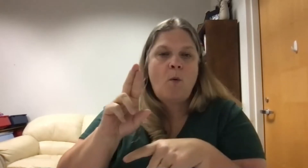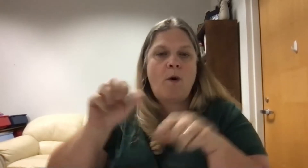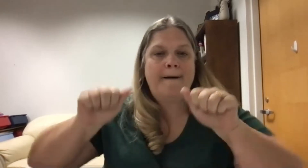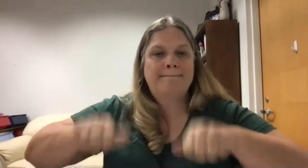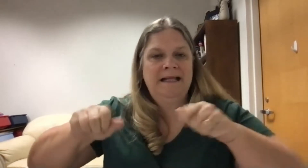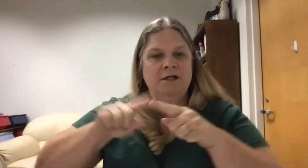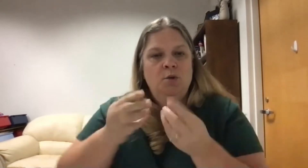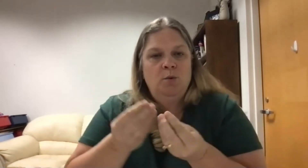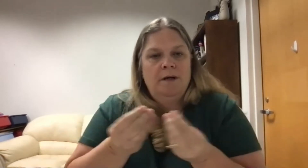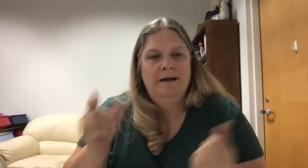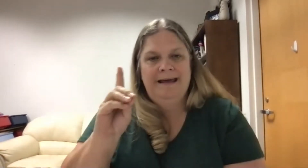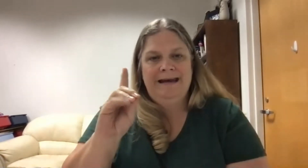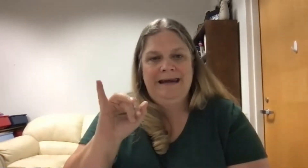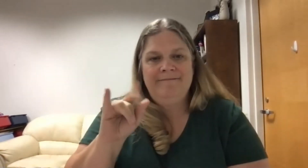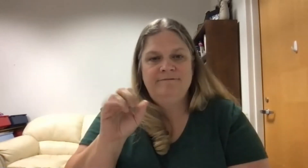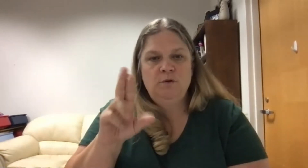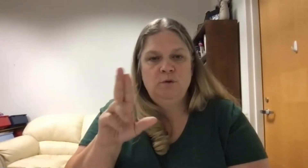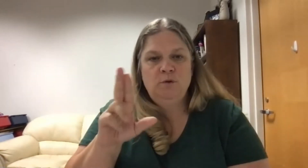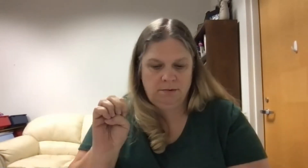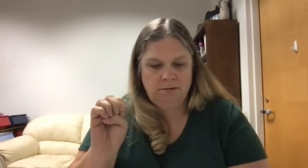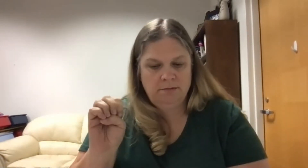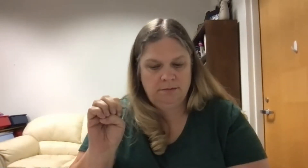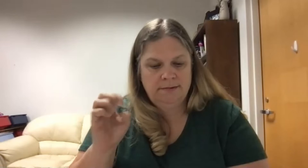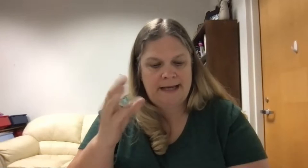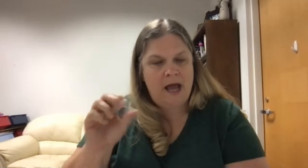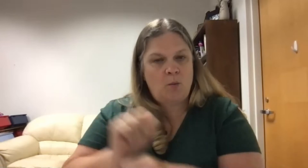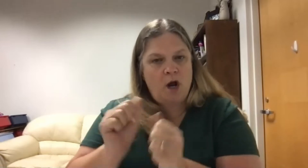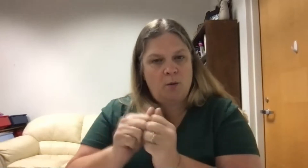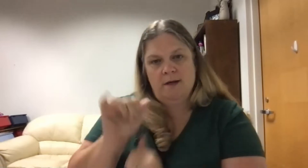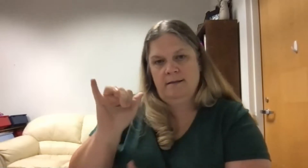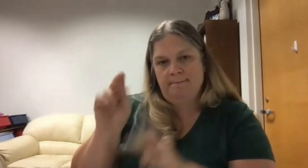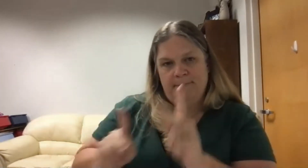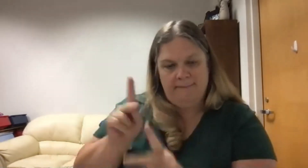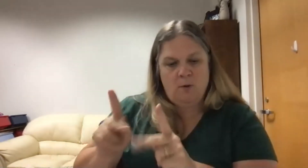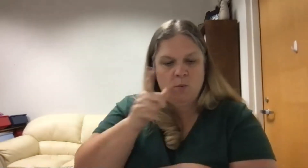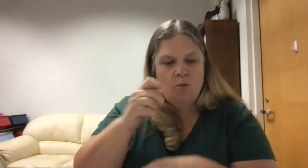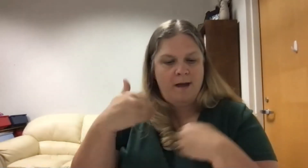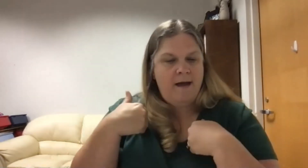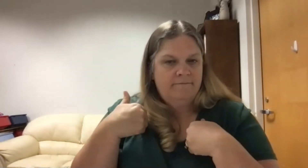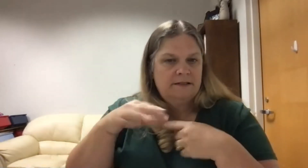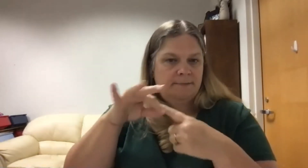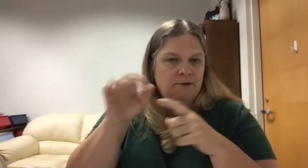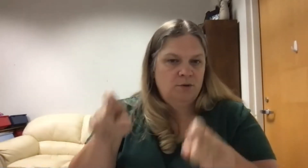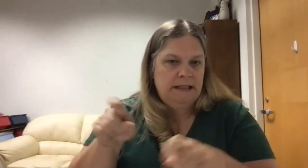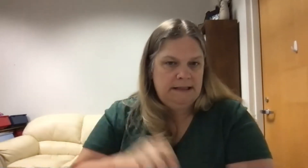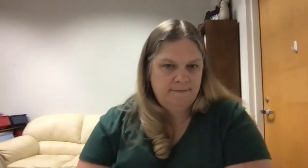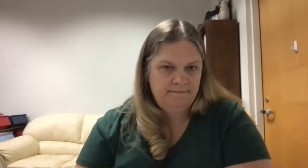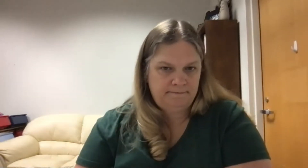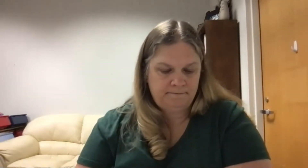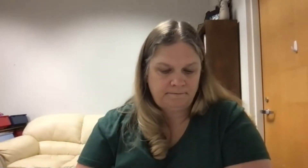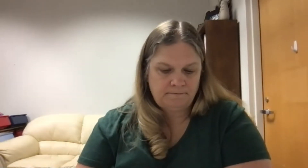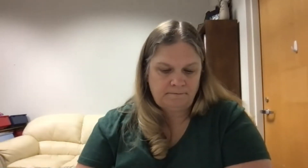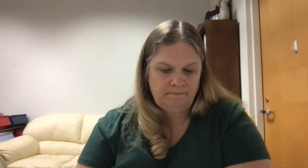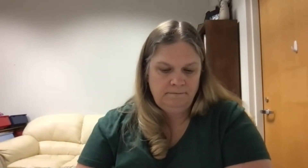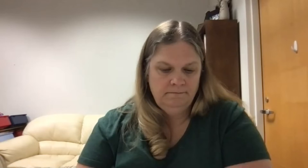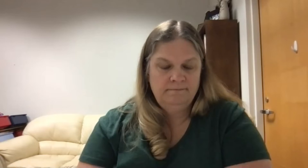Also, they didn't have the training or the ability to um, to help with people who have